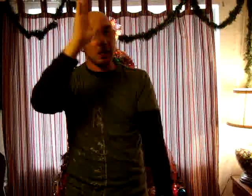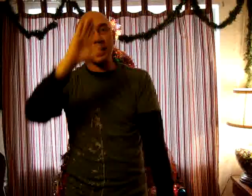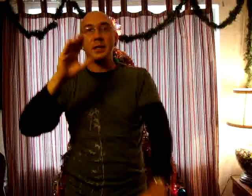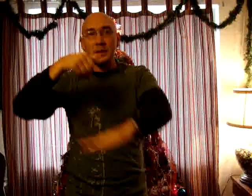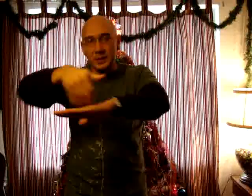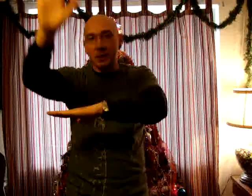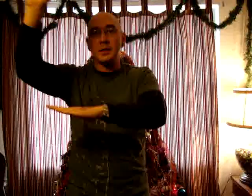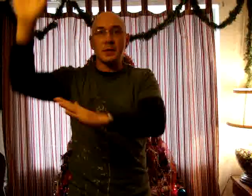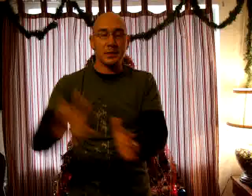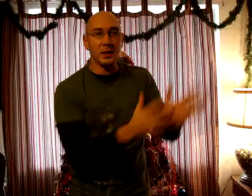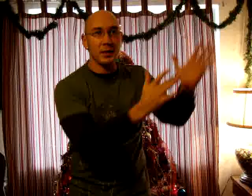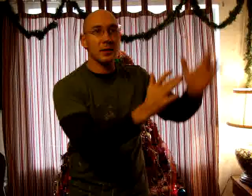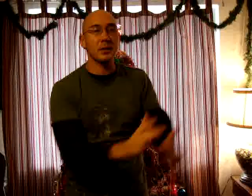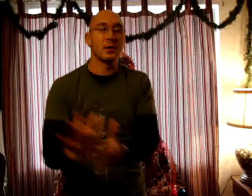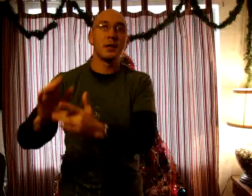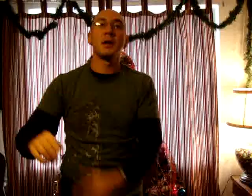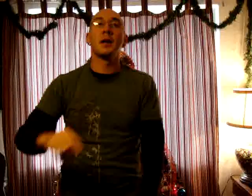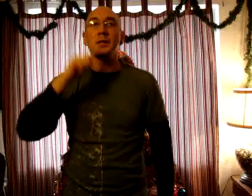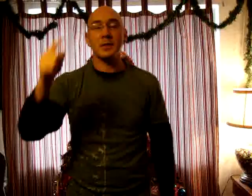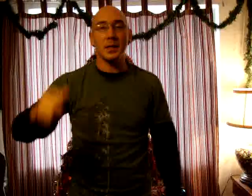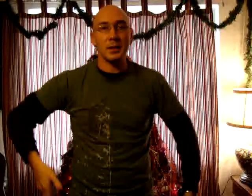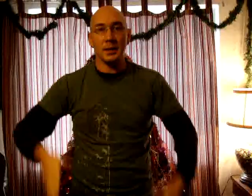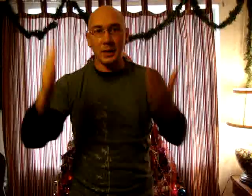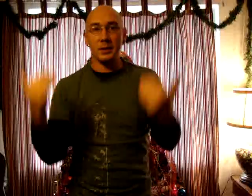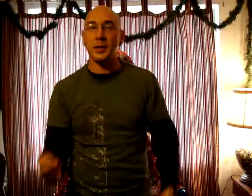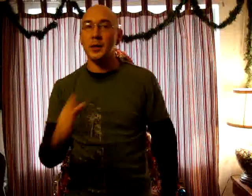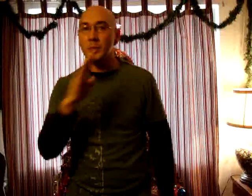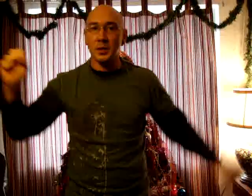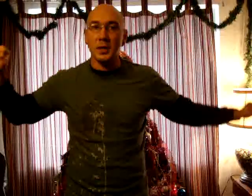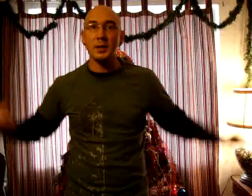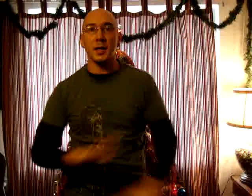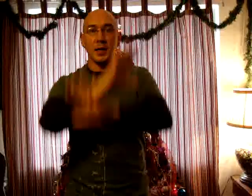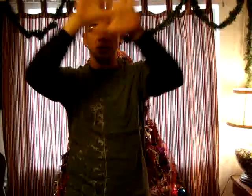God sent his Son and said, let there be light.